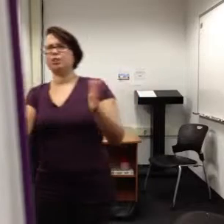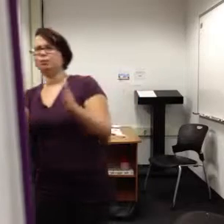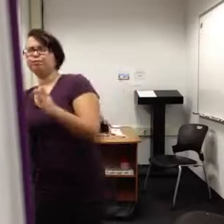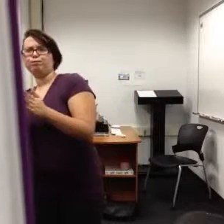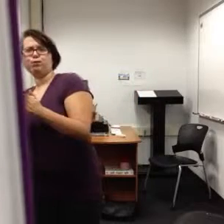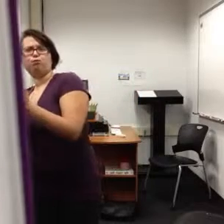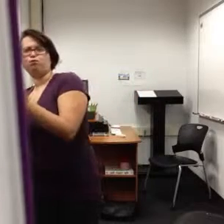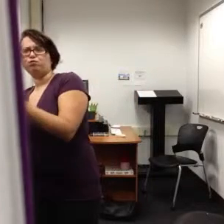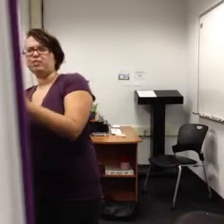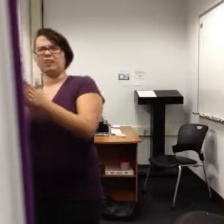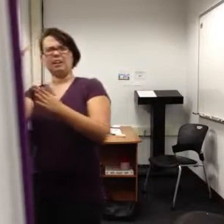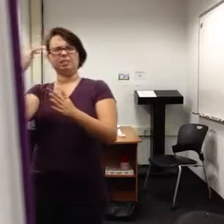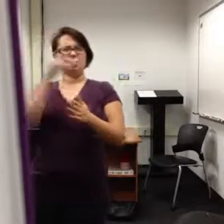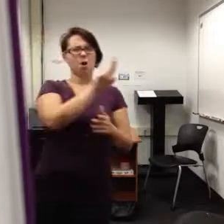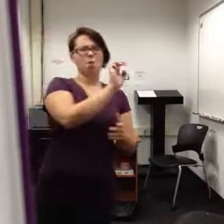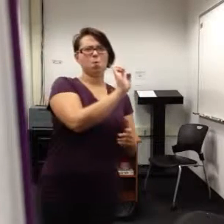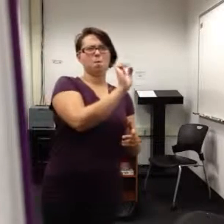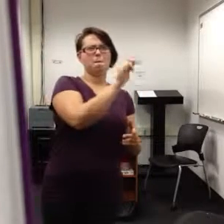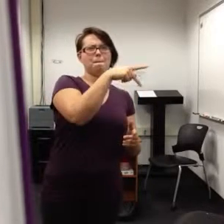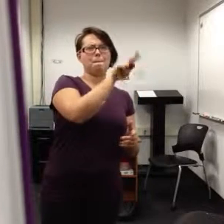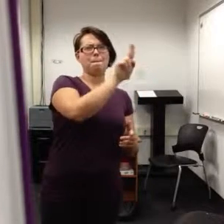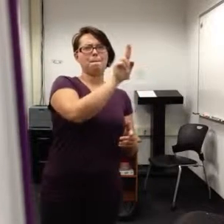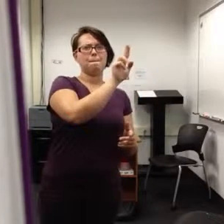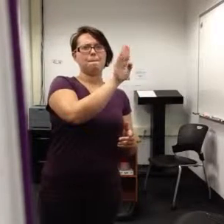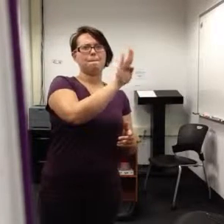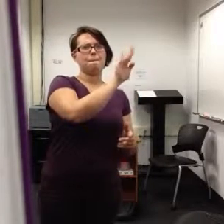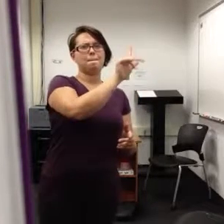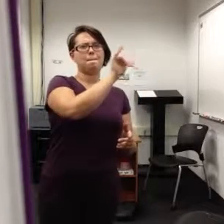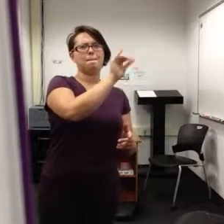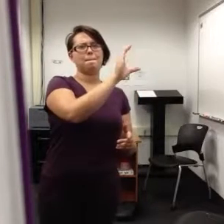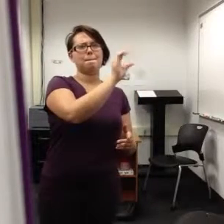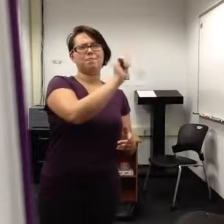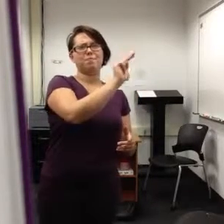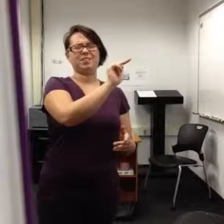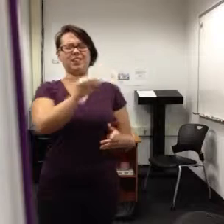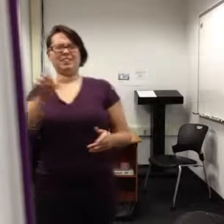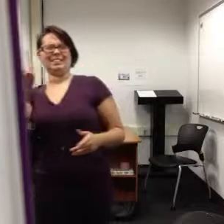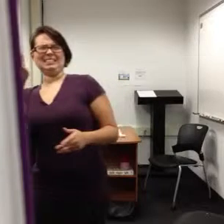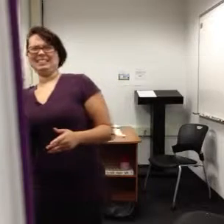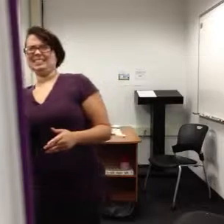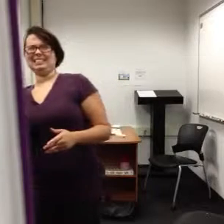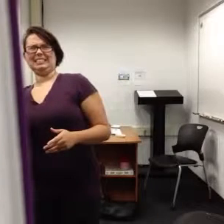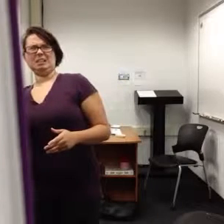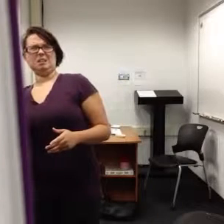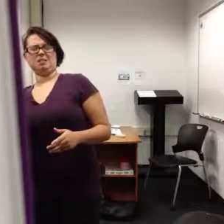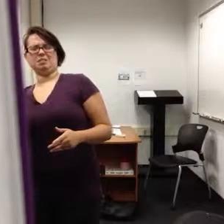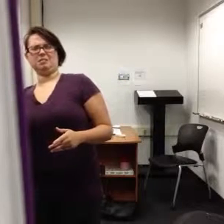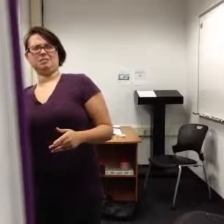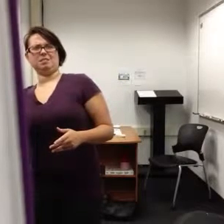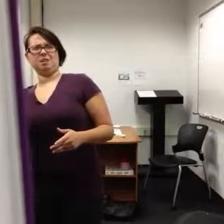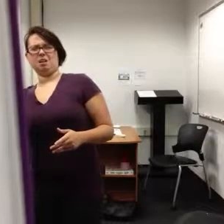States is now so divided. Divided almost to the point where we're uncivil, depending on which side you live